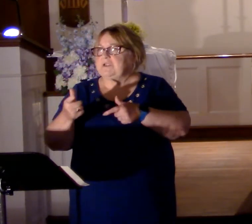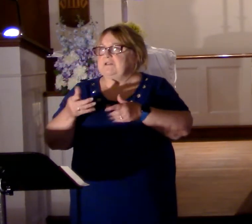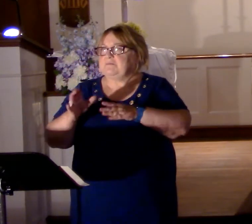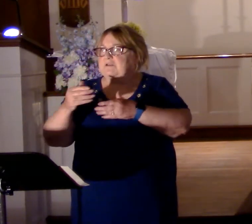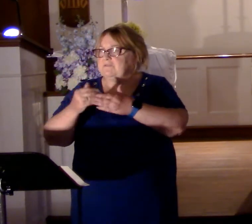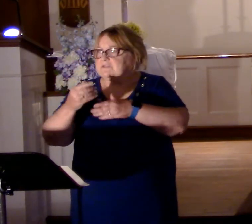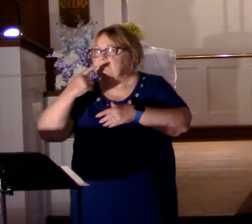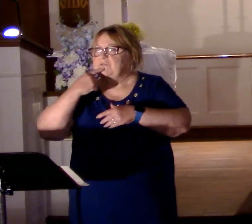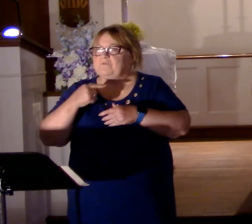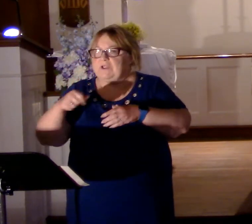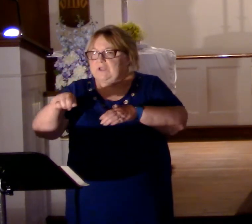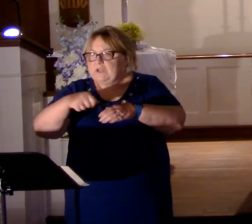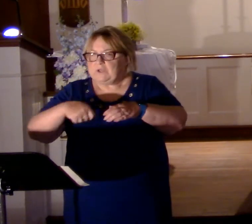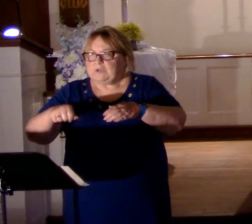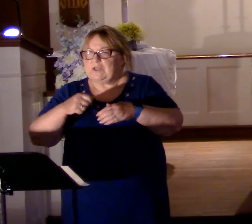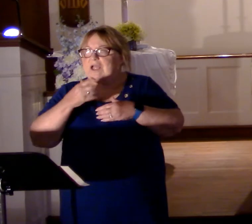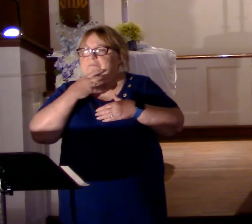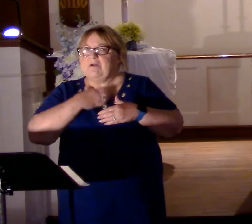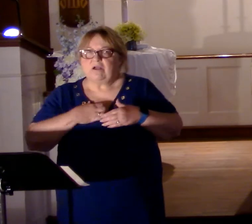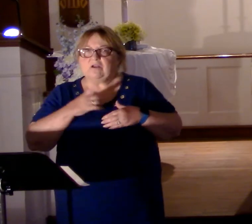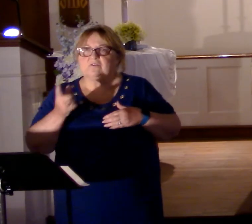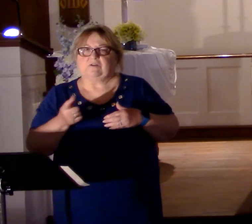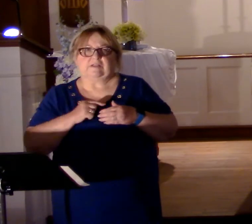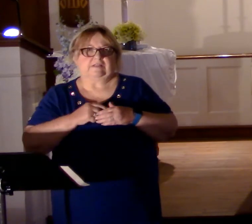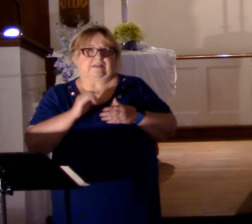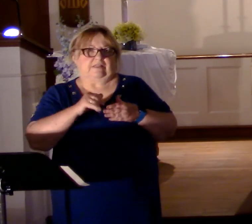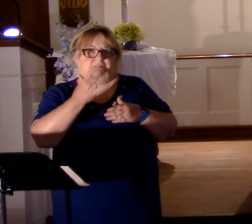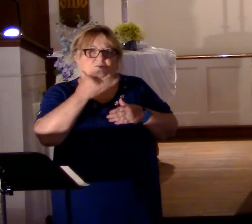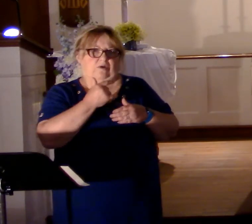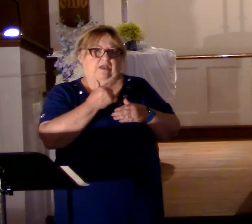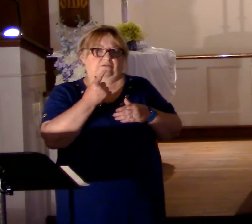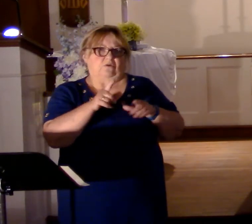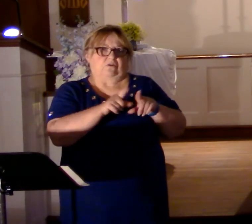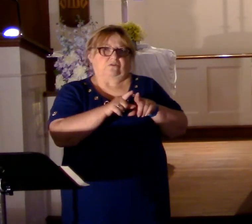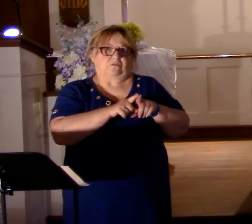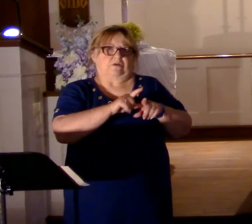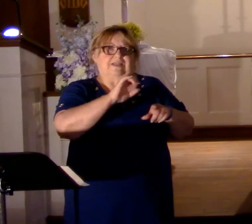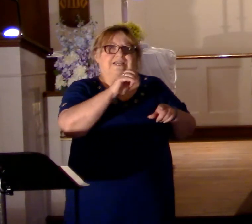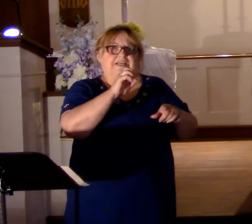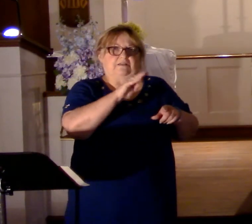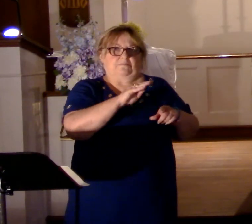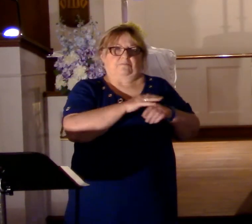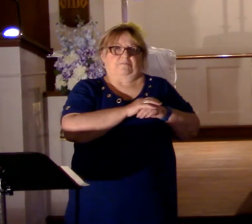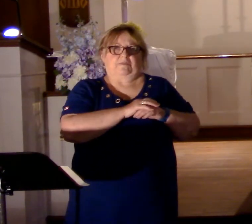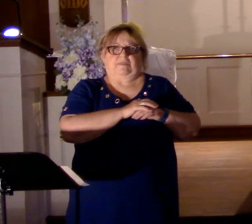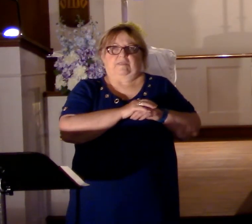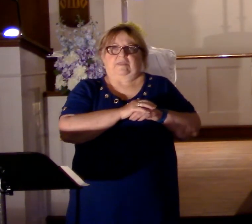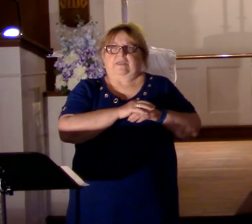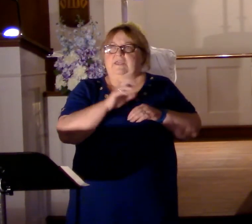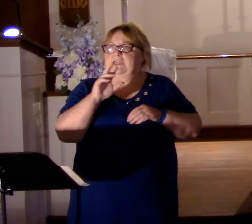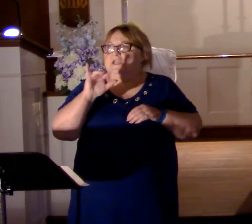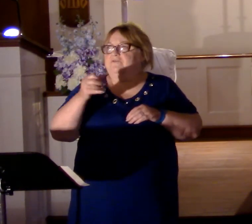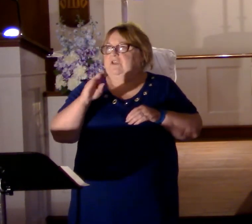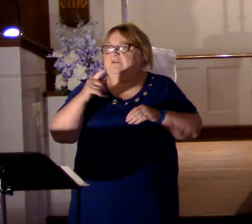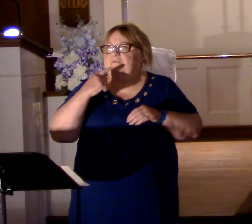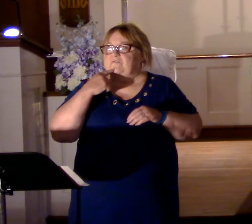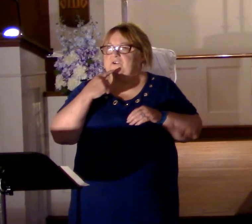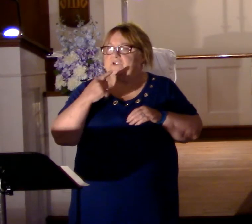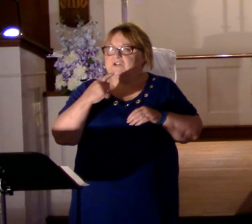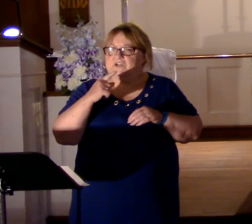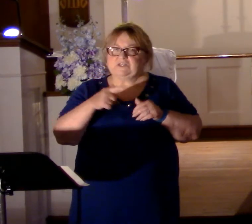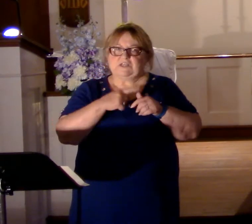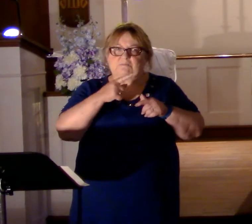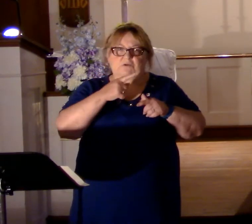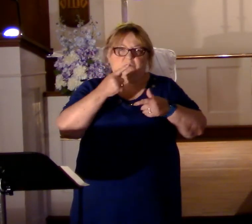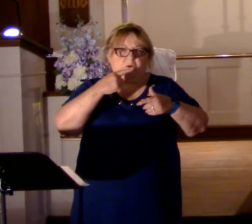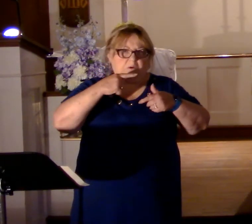have some of the red stew. I'm famished." That is why he is also called Edom. Jacob replied, "First, sell me your